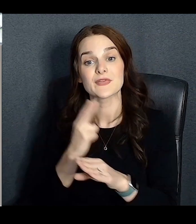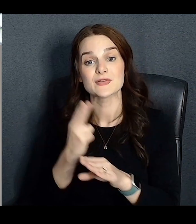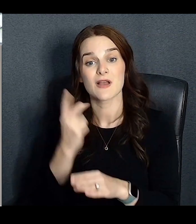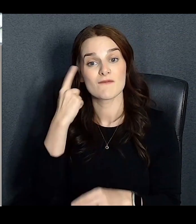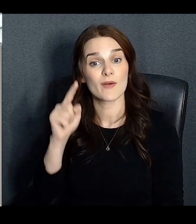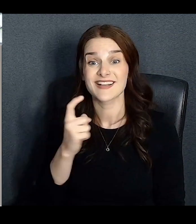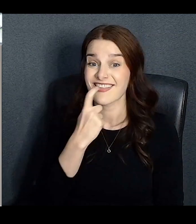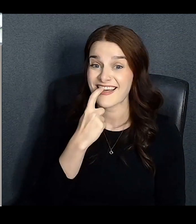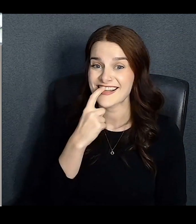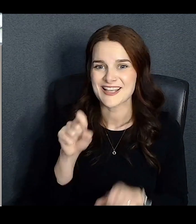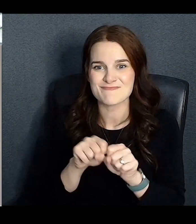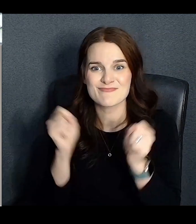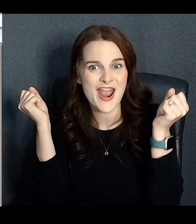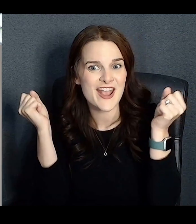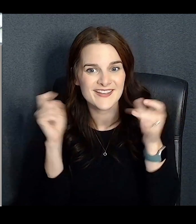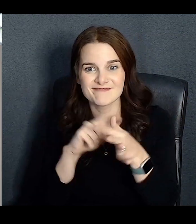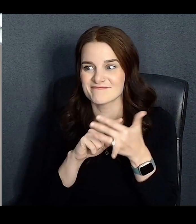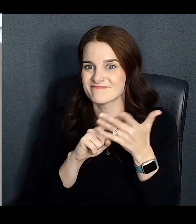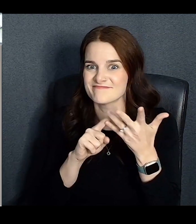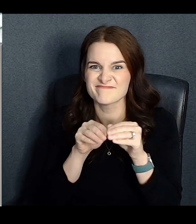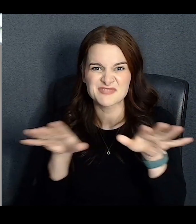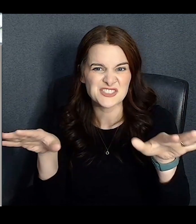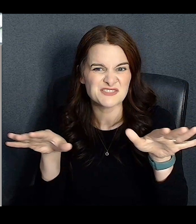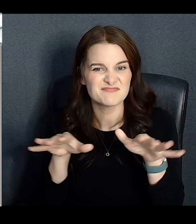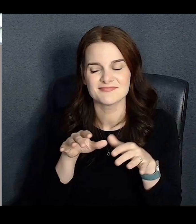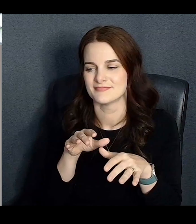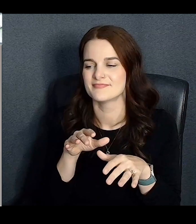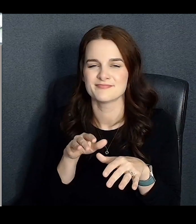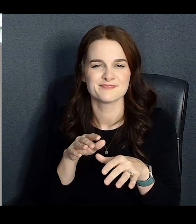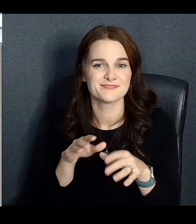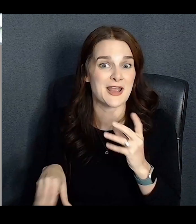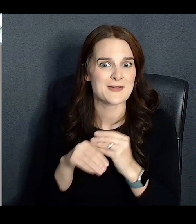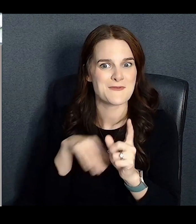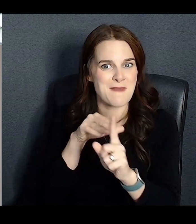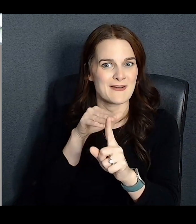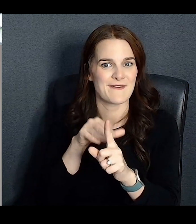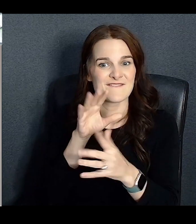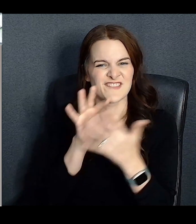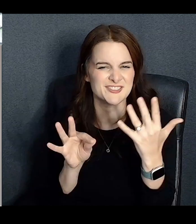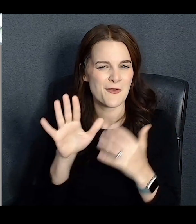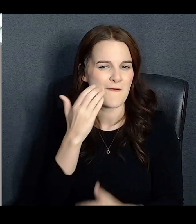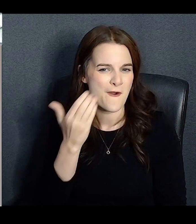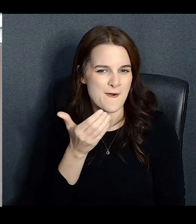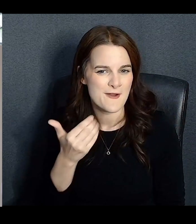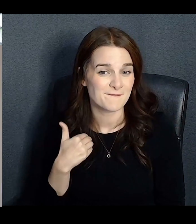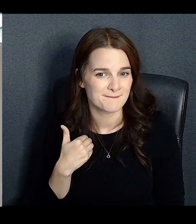be used for things like glass breaking or things like that. Just an extra reminder, a feature on your phone.